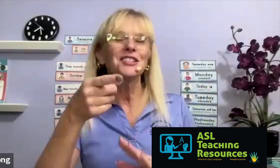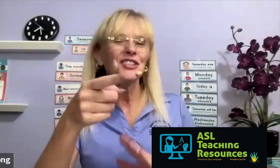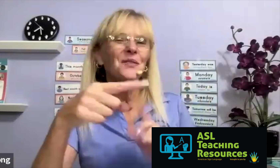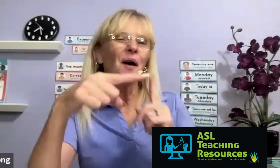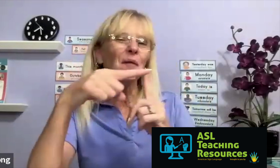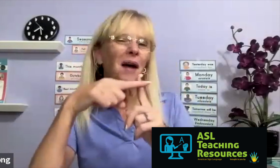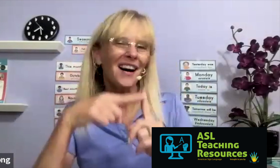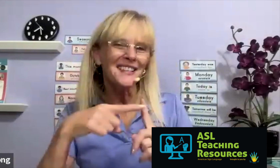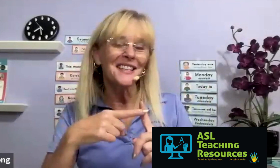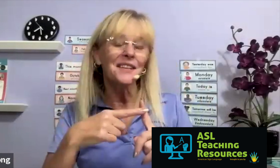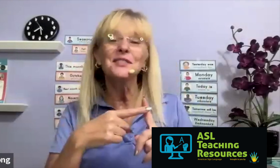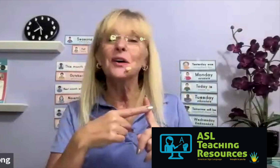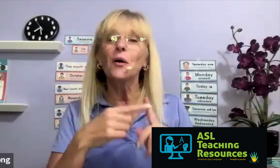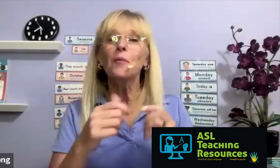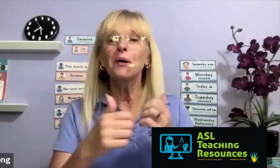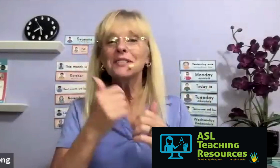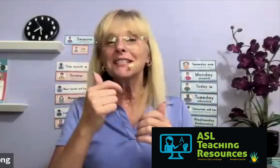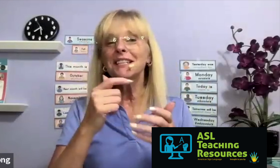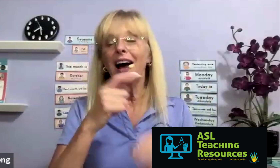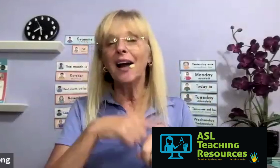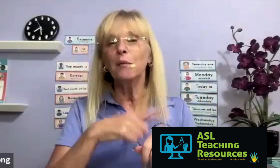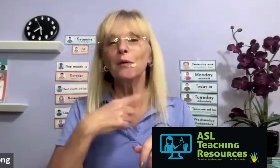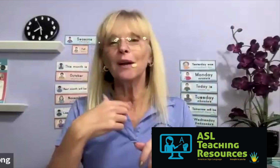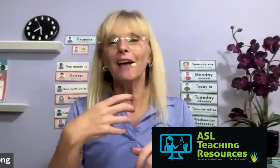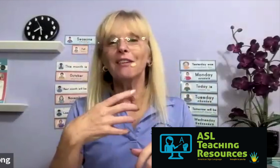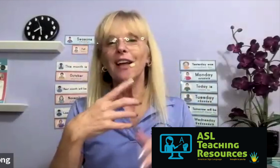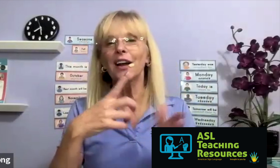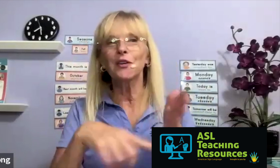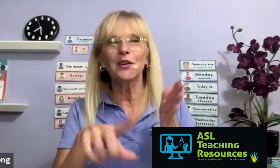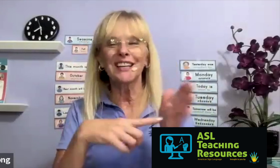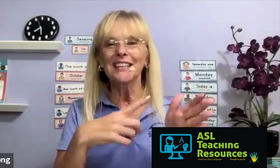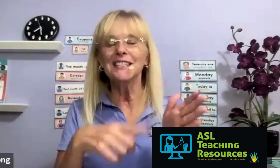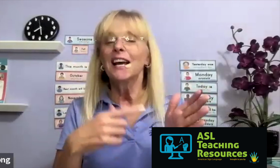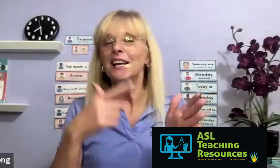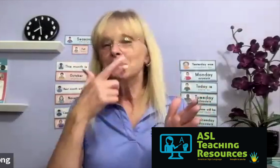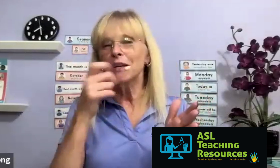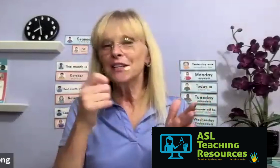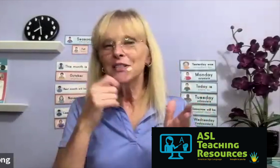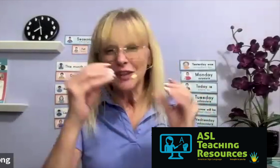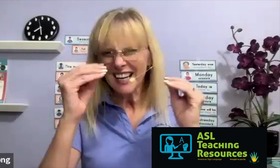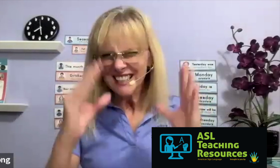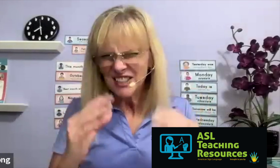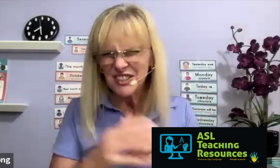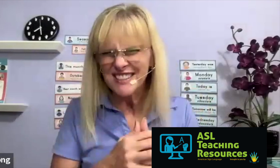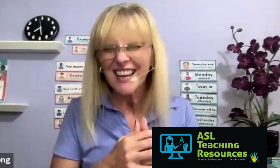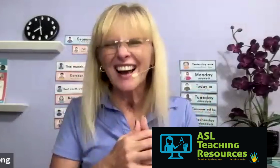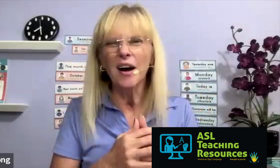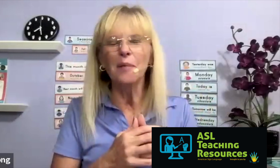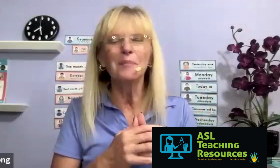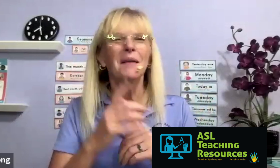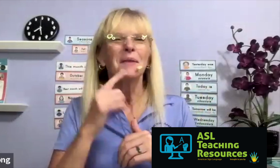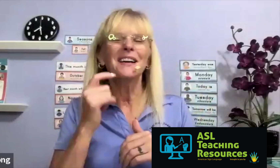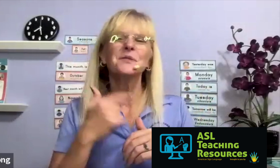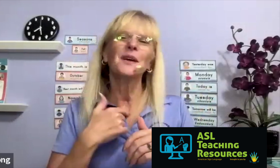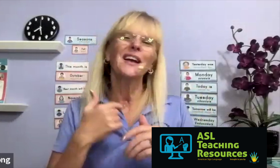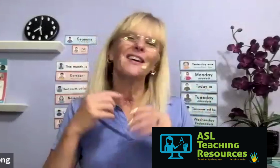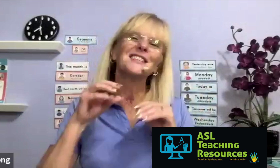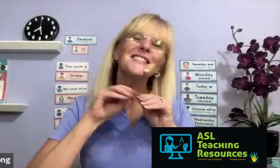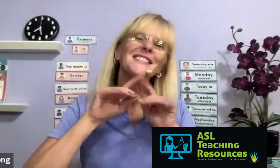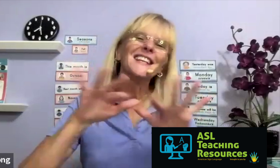you are positive. So most of the time when we have a lot of critics, it's because they're not teachers, because we are just sending